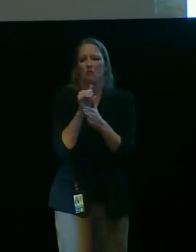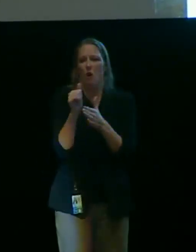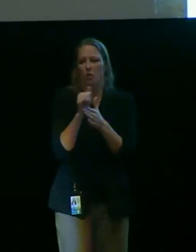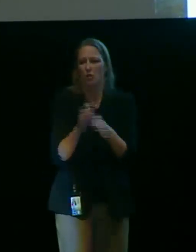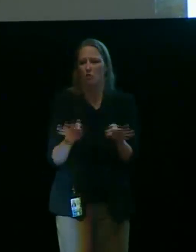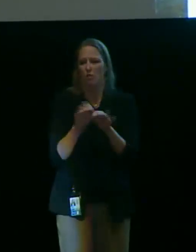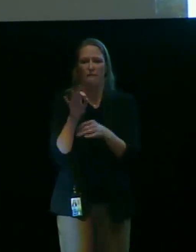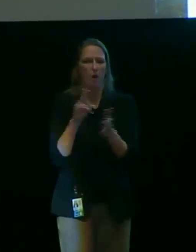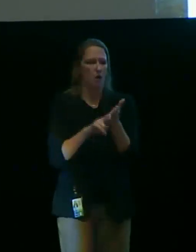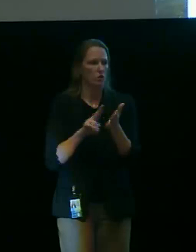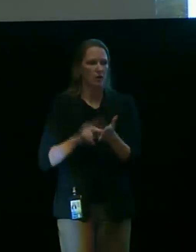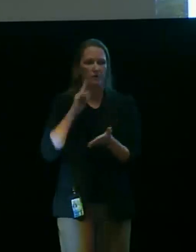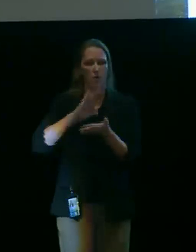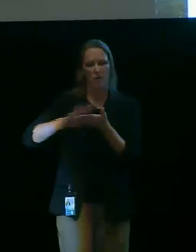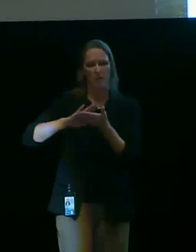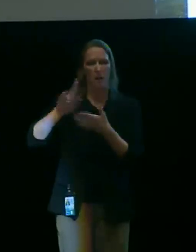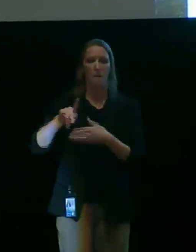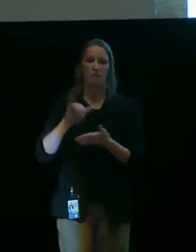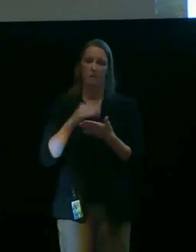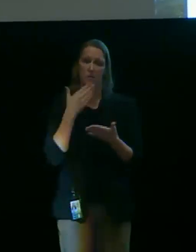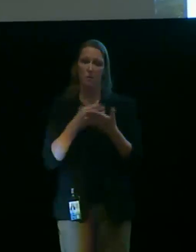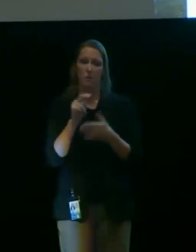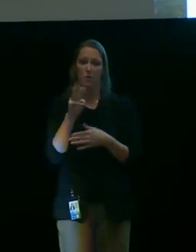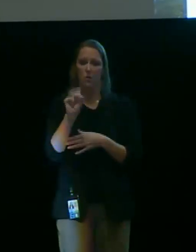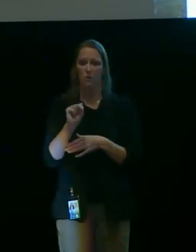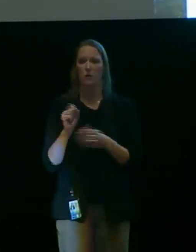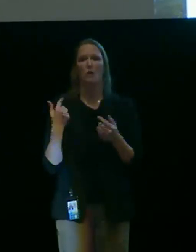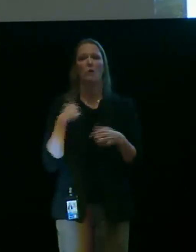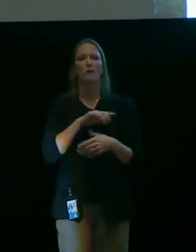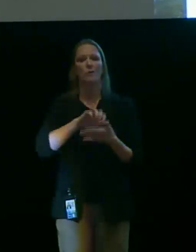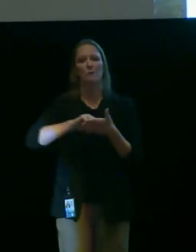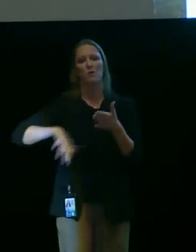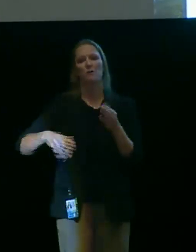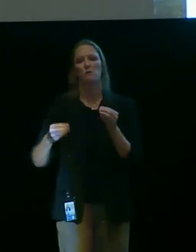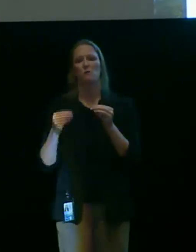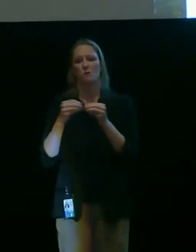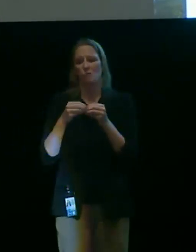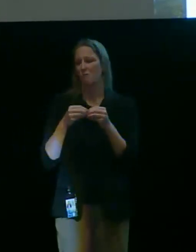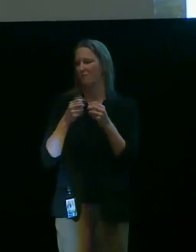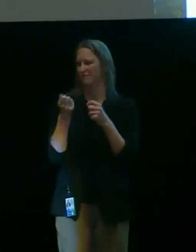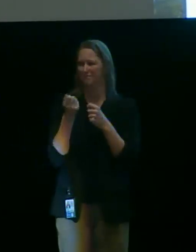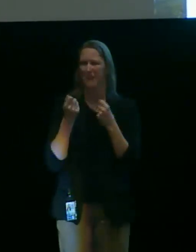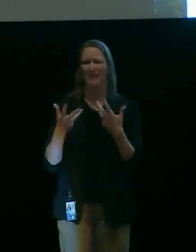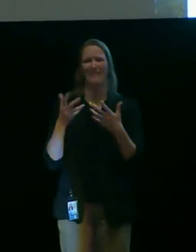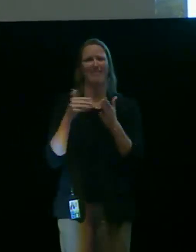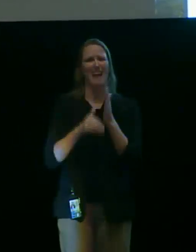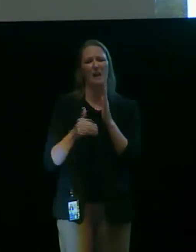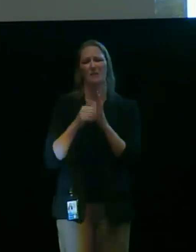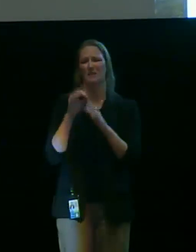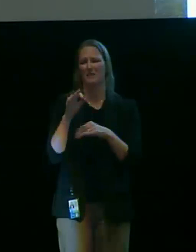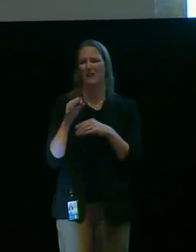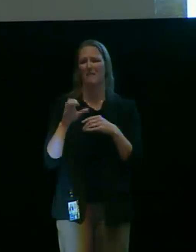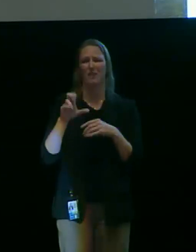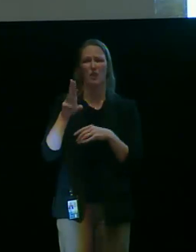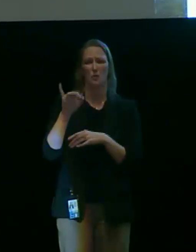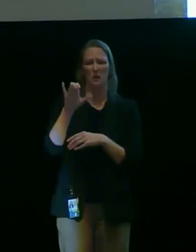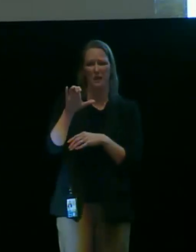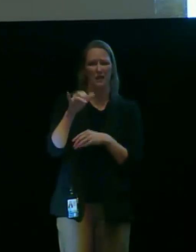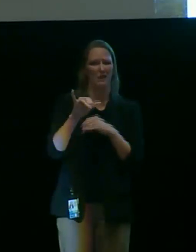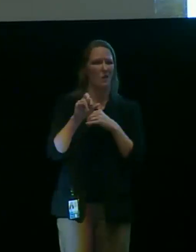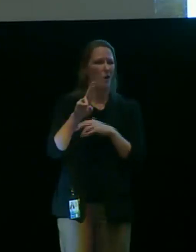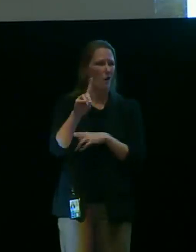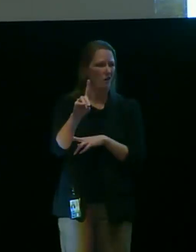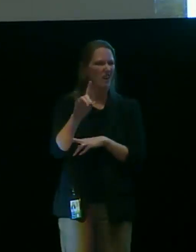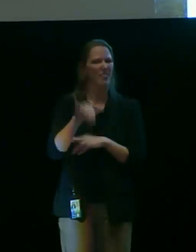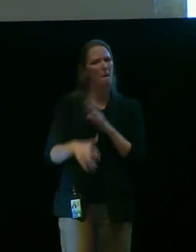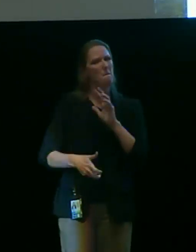That's good news. To date, over 40,000 cubic yards has been removed, much of this material being large rock that is too large to lift or truck